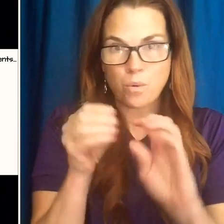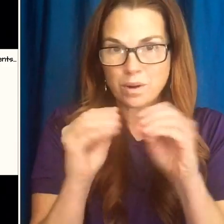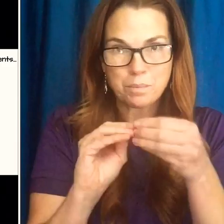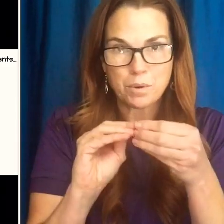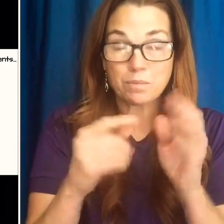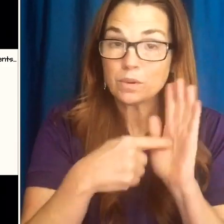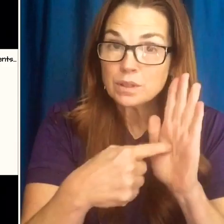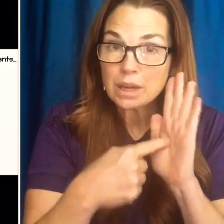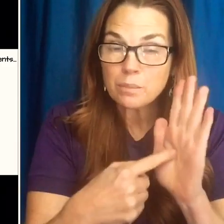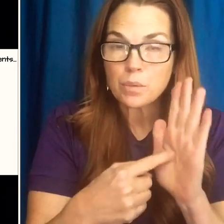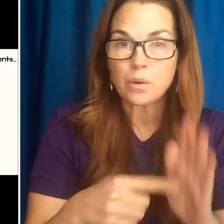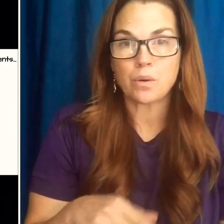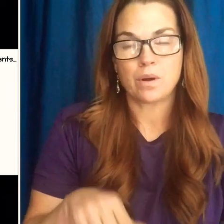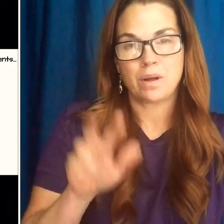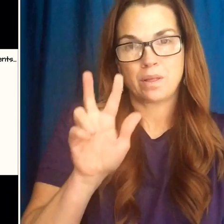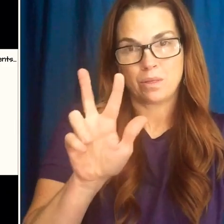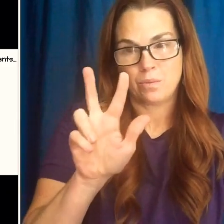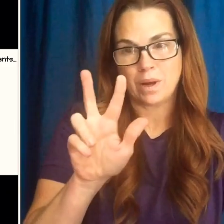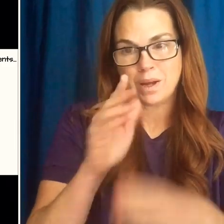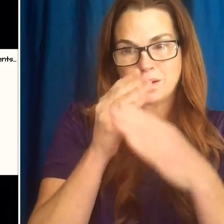into 2 equal groups.